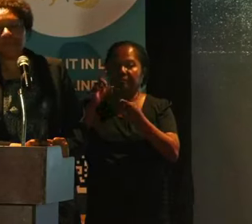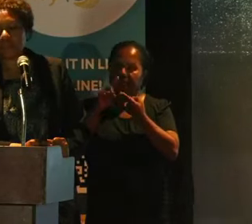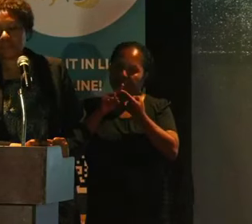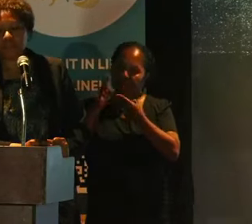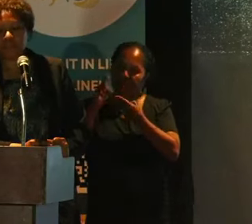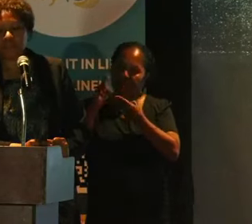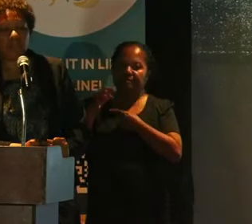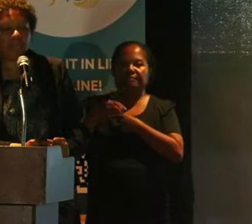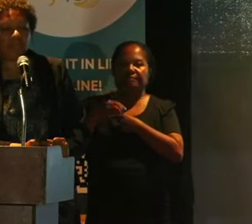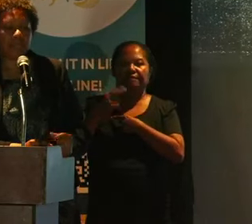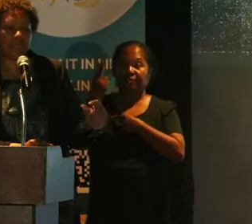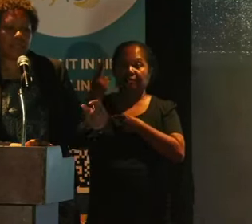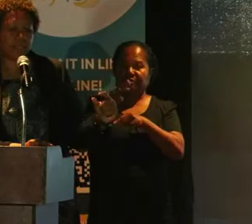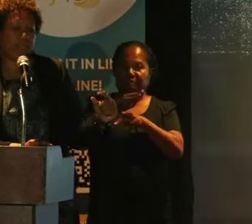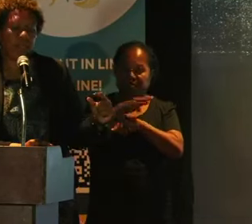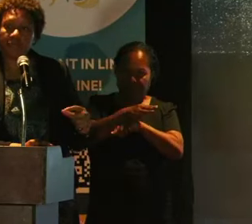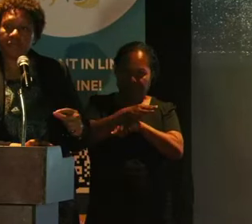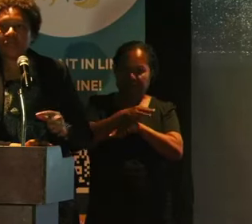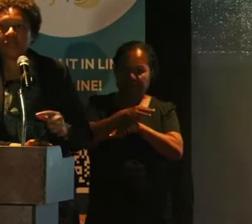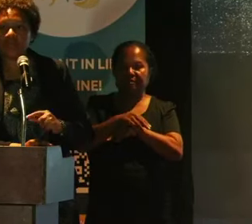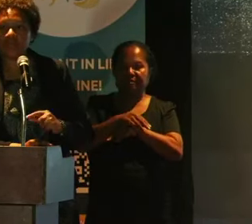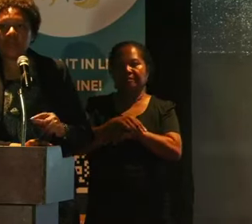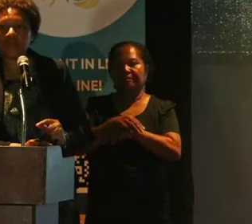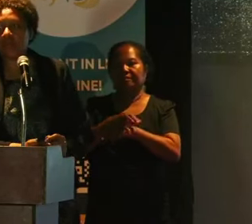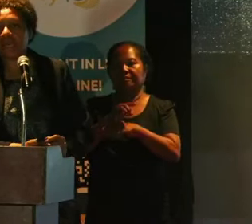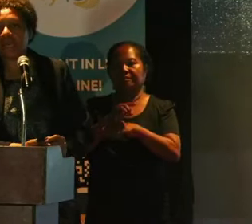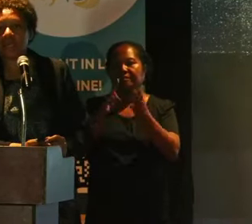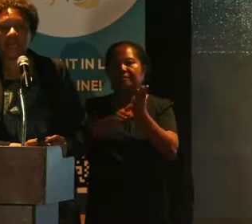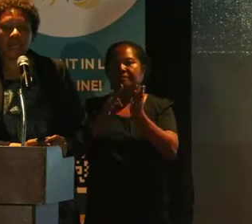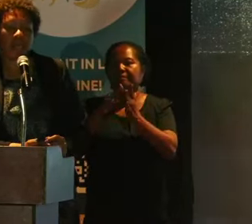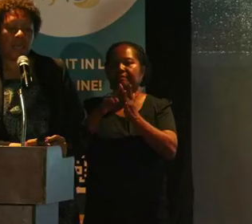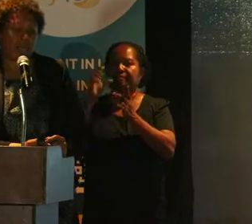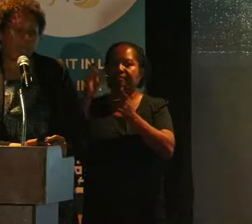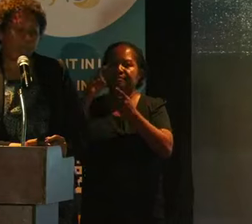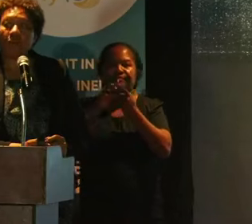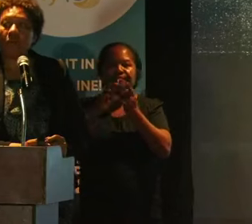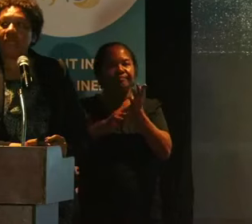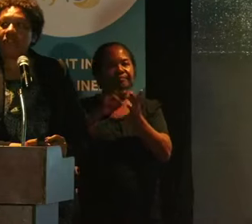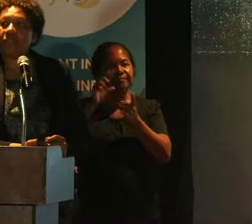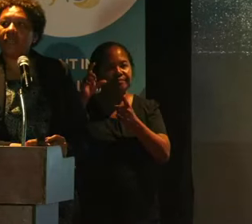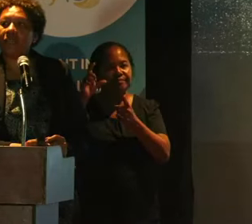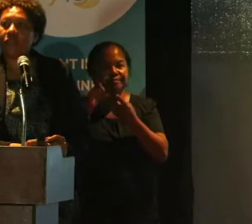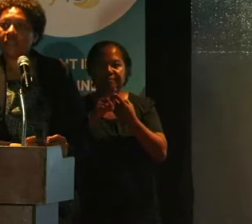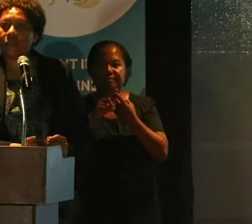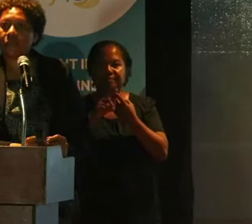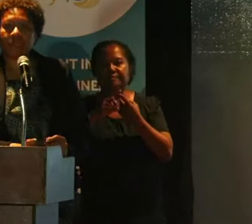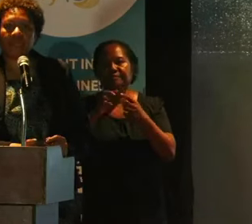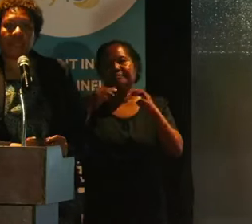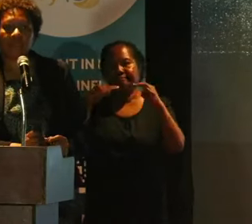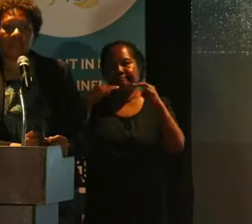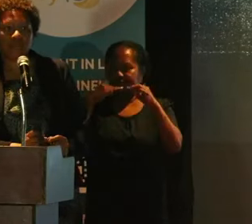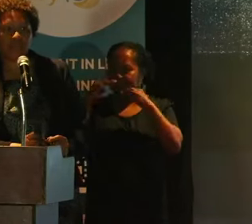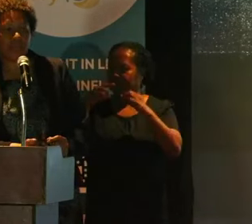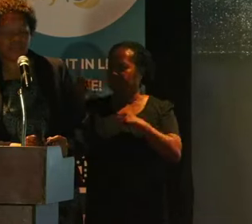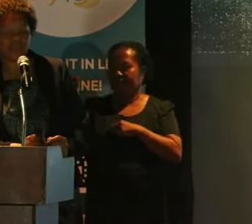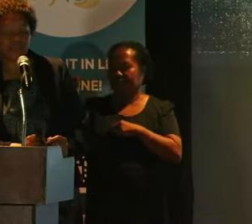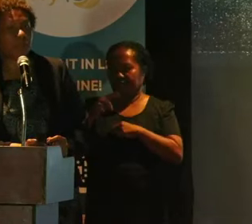now. Licensing division, which is under compliance. Our manager unfortunately couldn't be here,